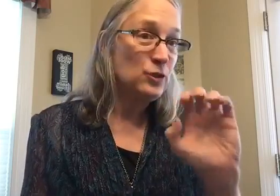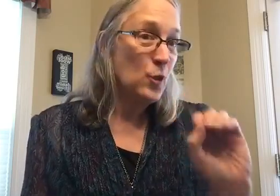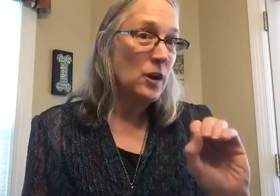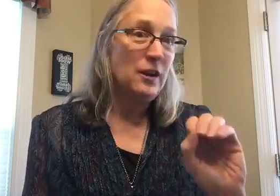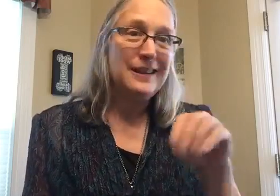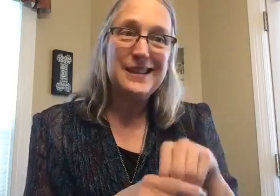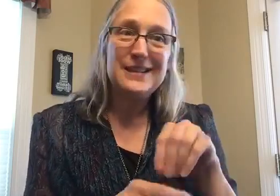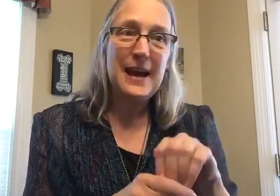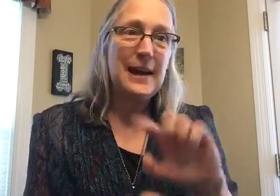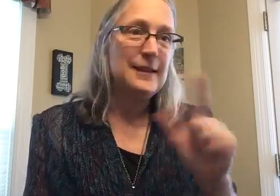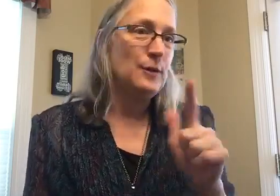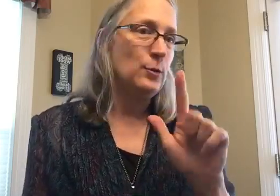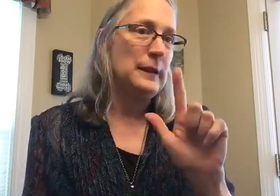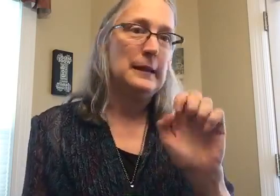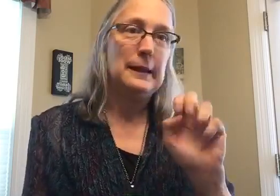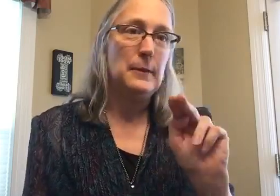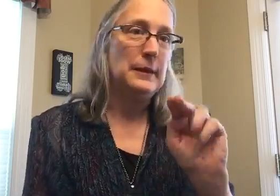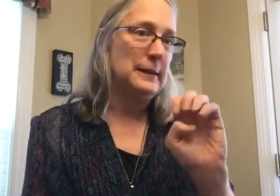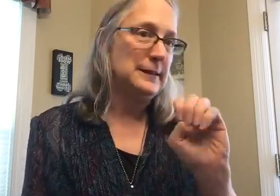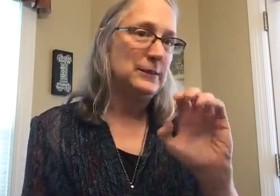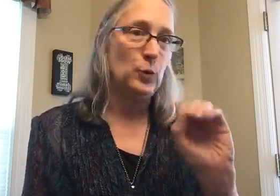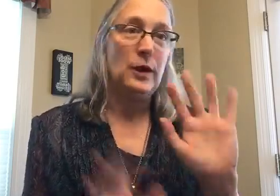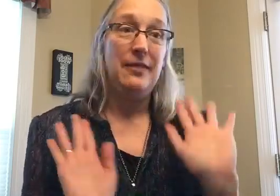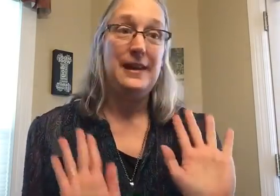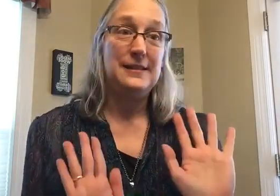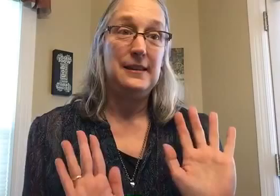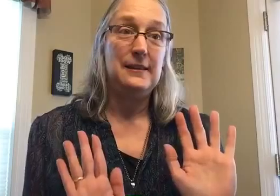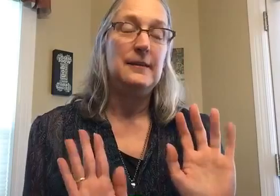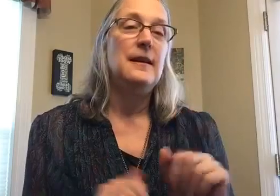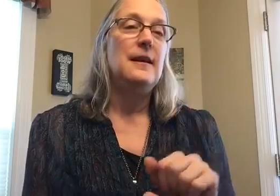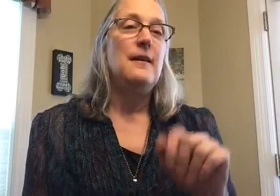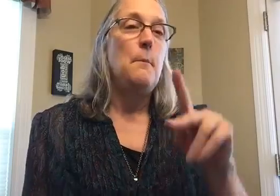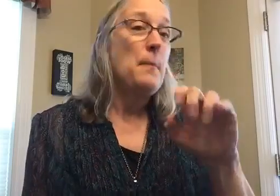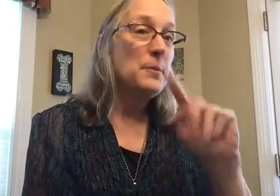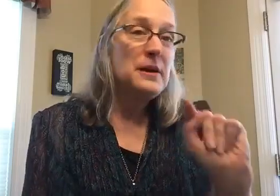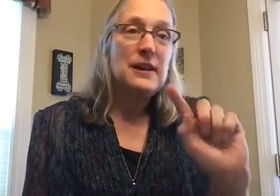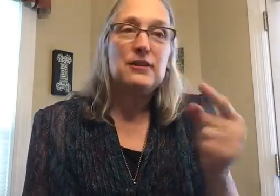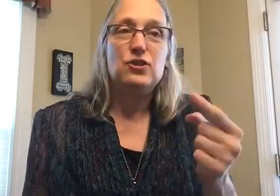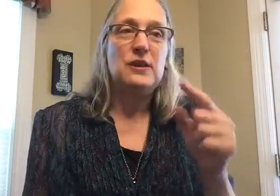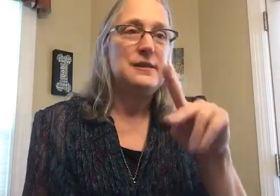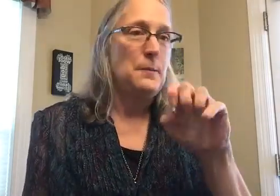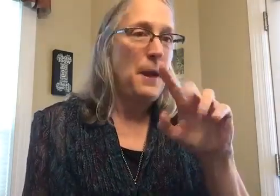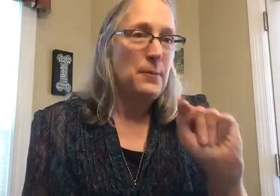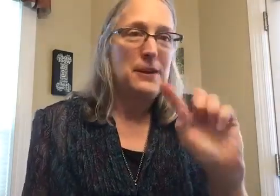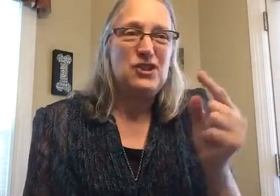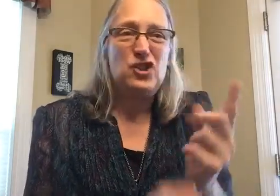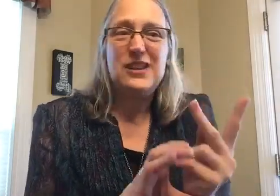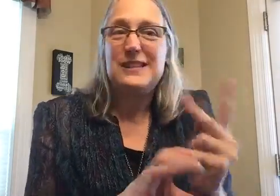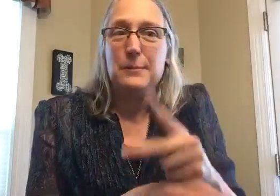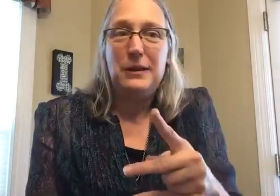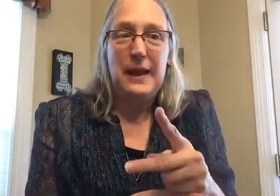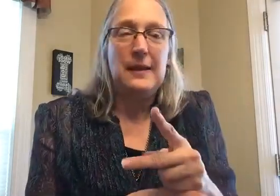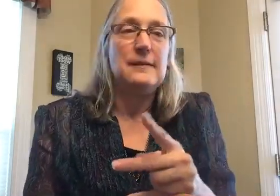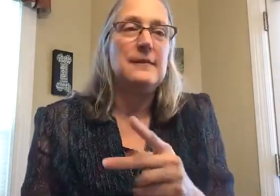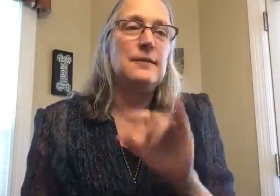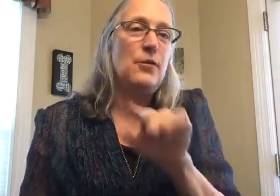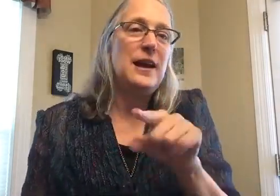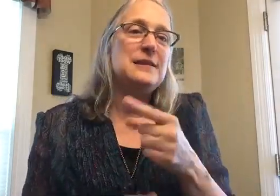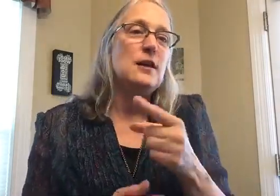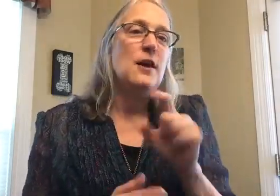oil, inside is only lemon essential oil, that's it. Peppermint, it's just the peppermint, it's just the plant. So that's one